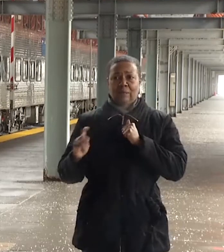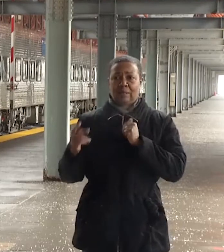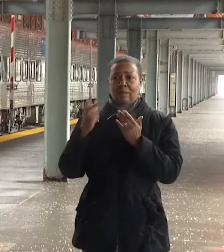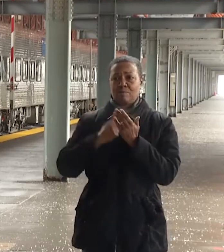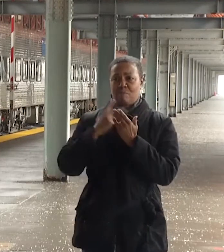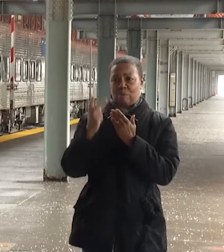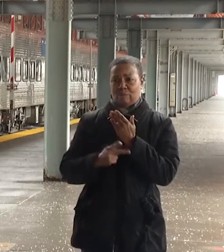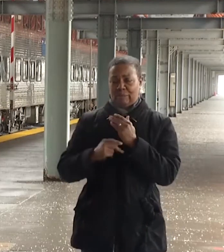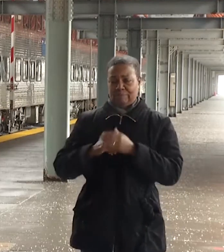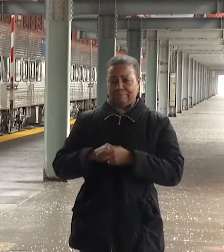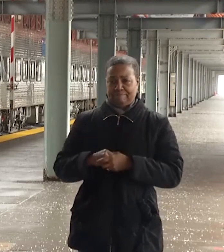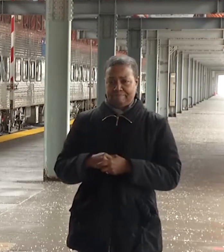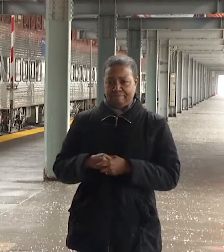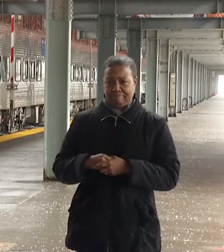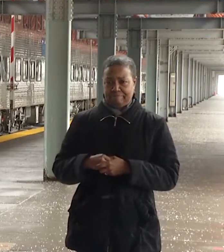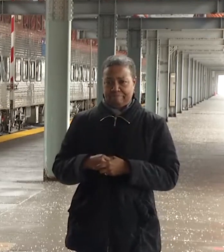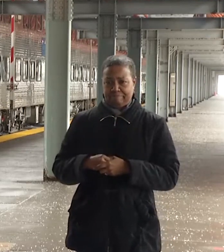Initiative.